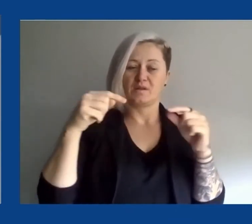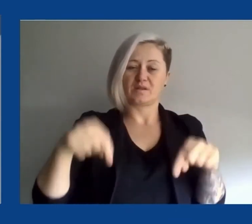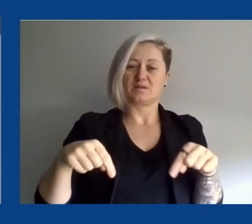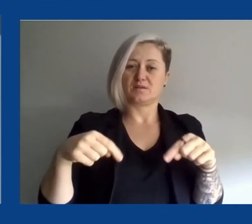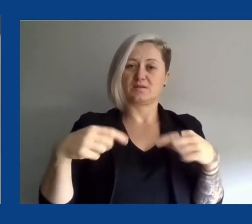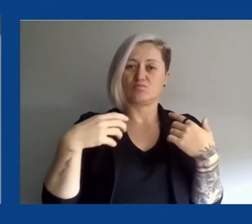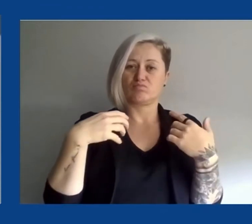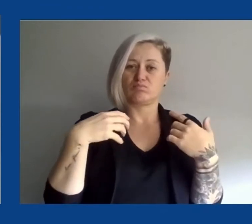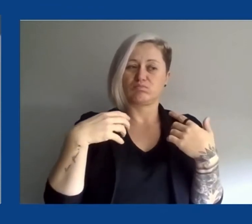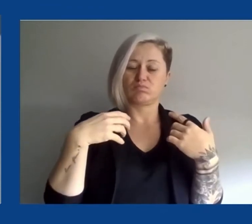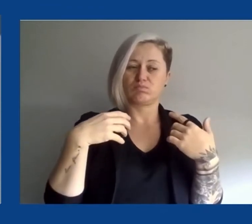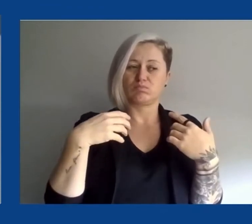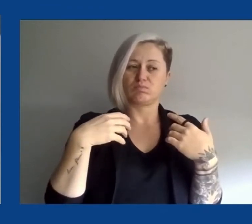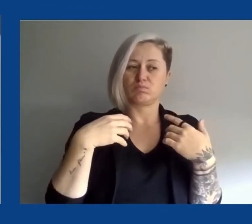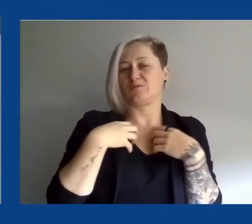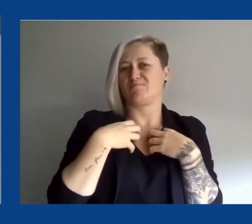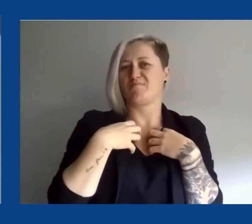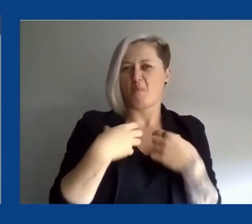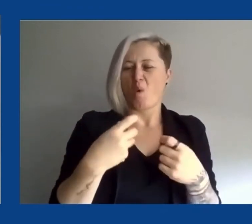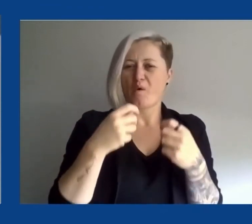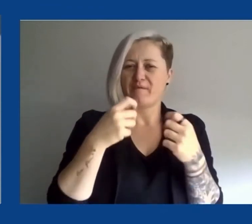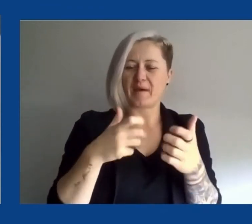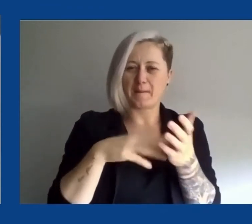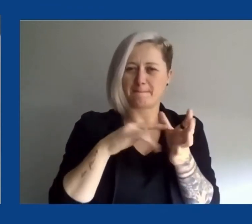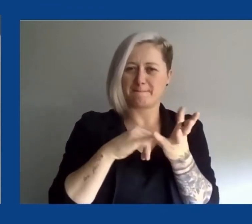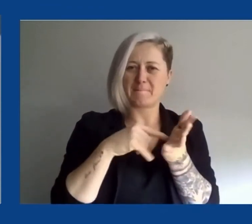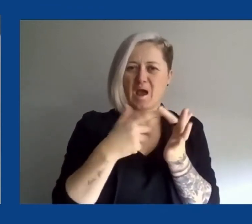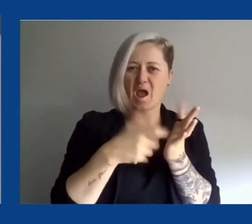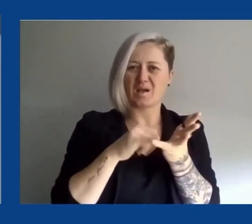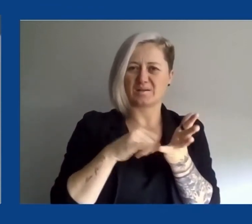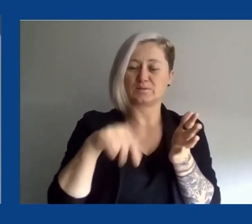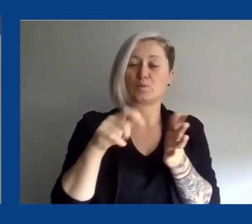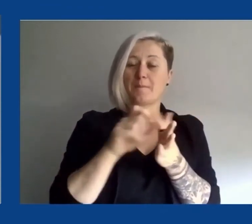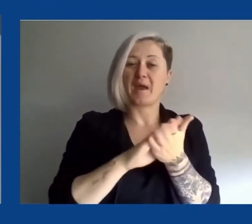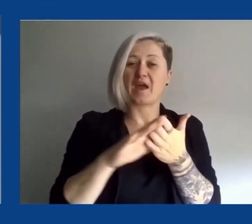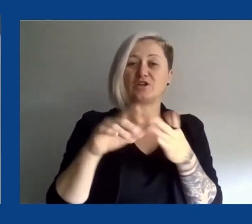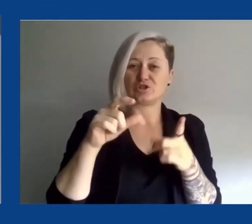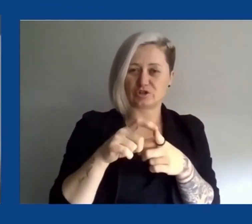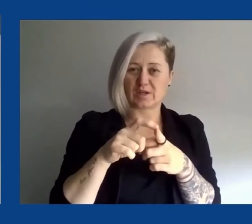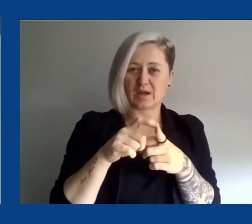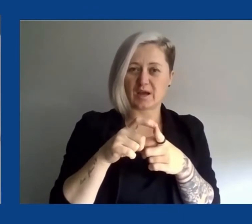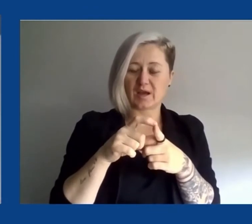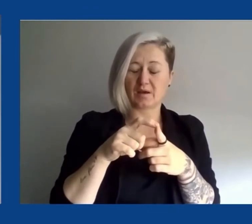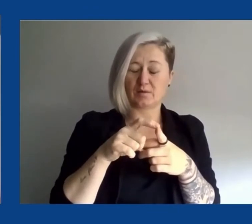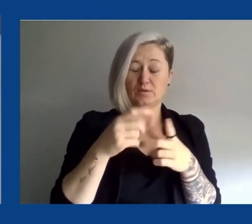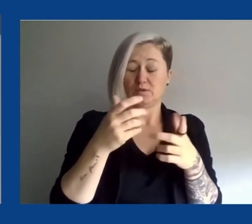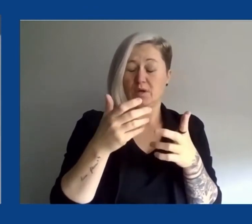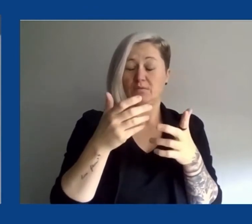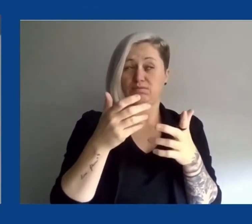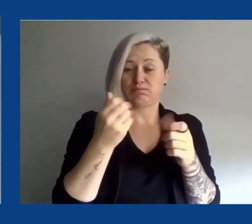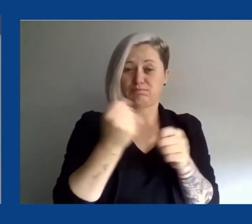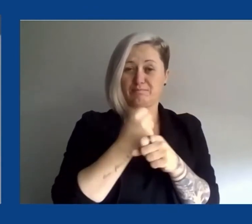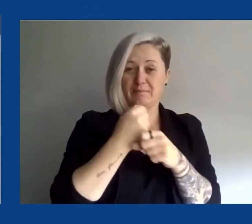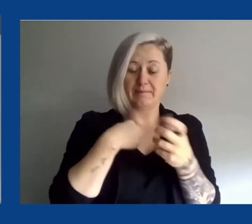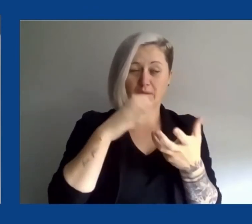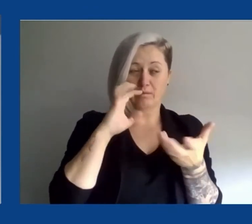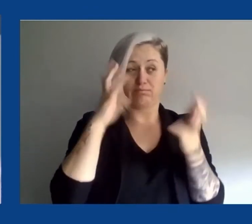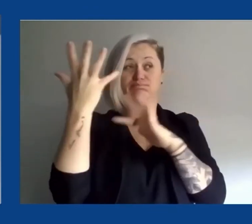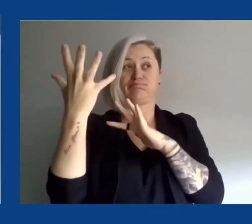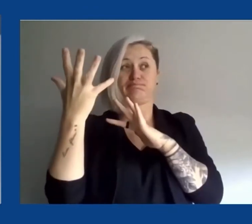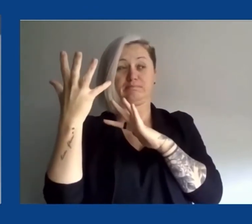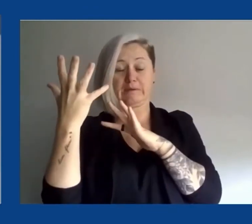a master's, this was a PhD, which threw me into another, oh my goodness, I just wanted